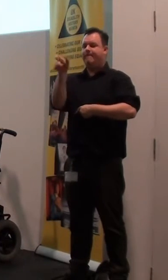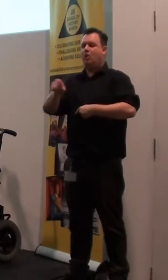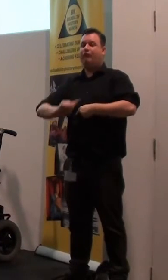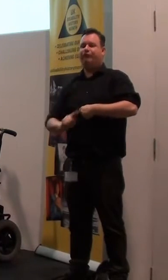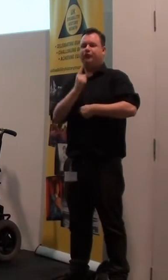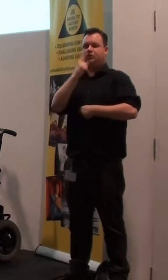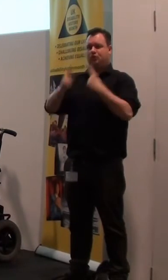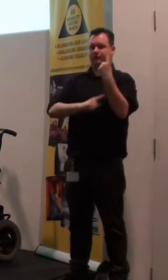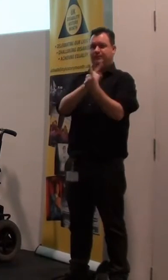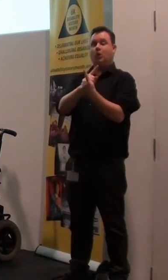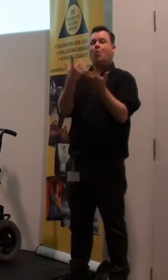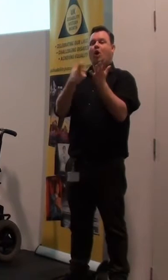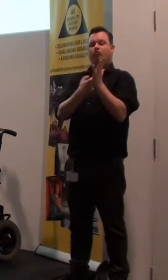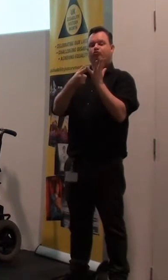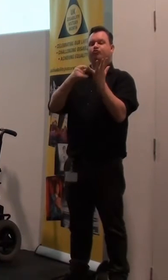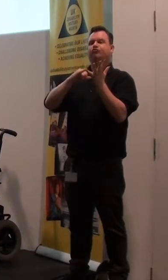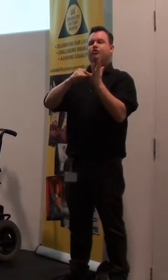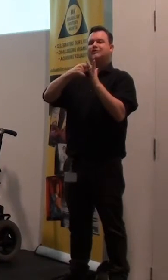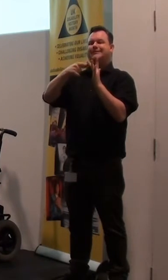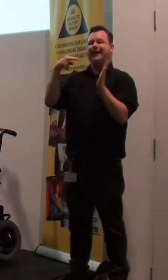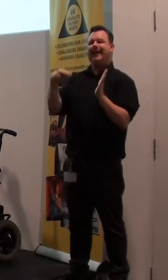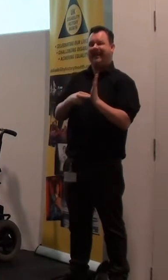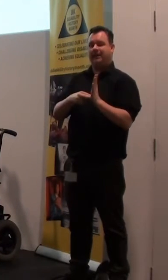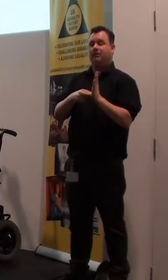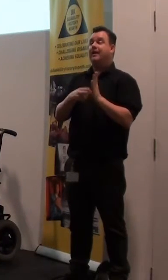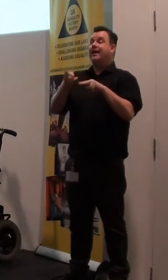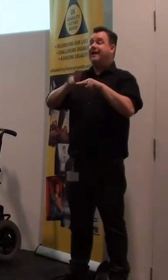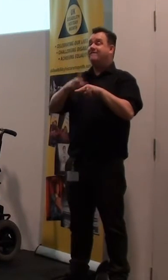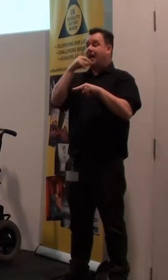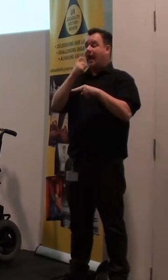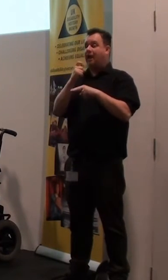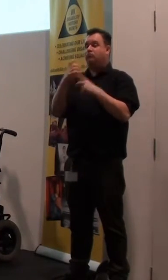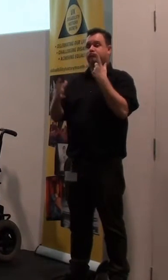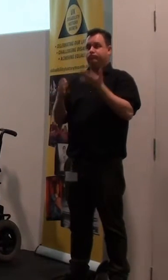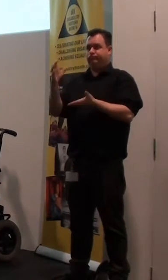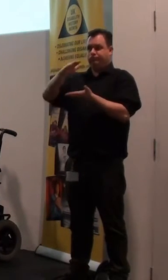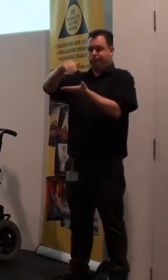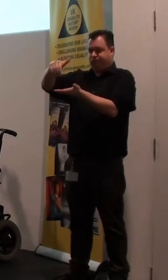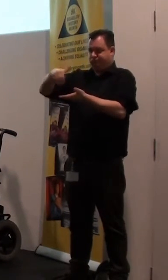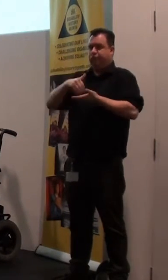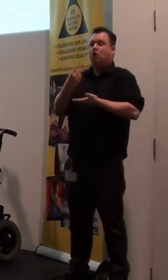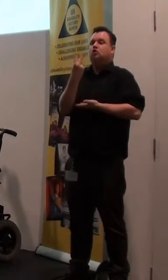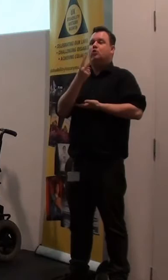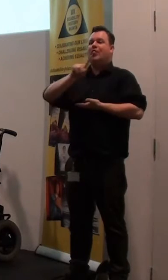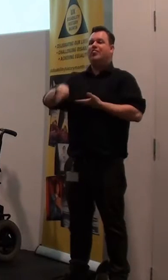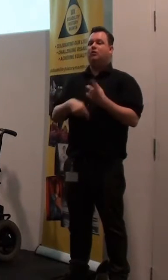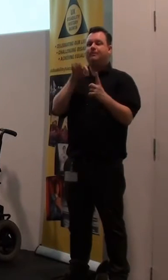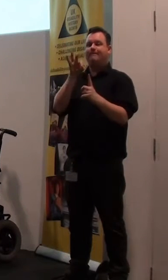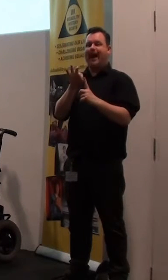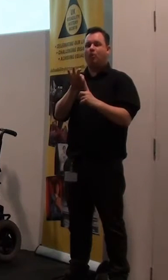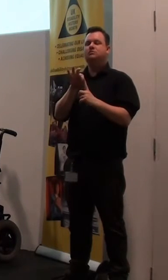conference up at Ruskin. If we can somehow get together £2,000, then we'll pay for the People